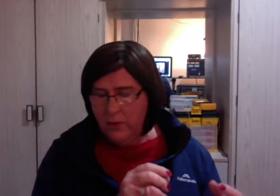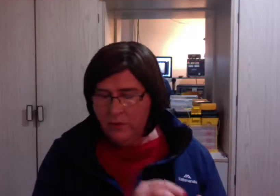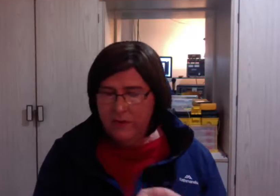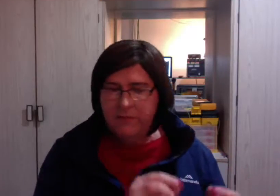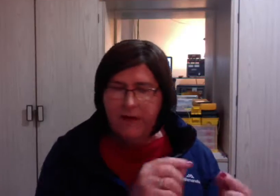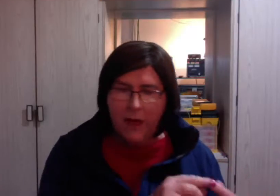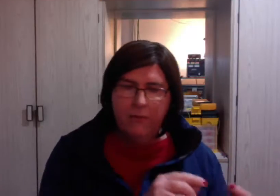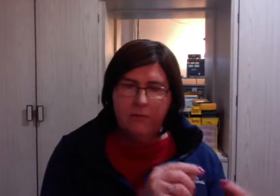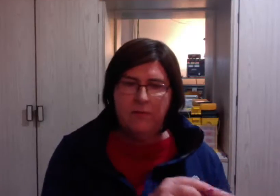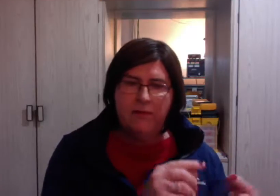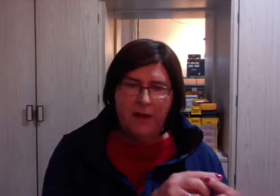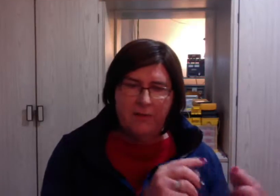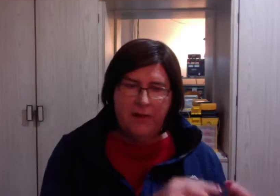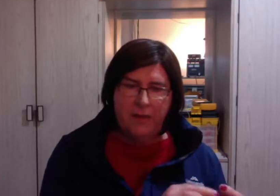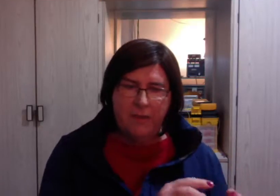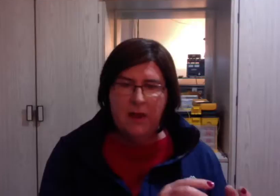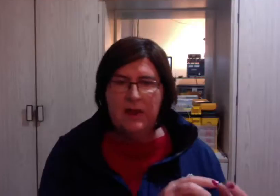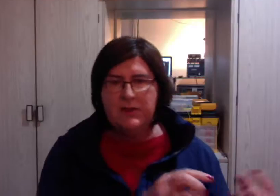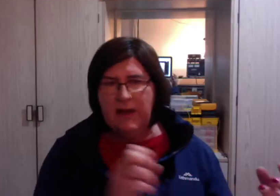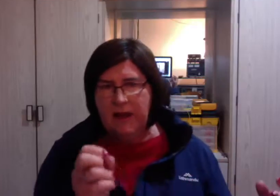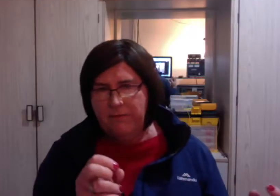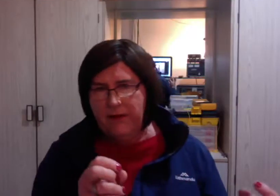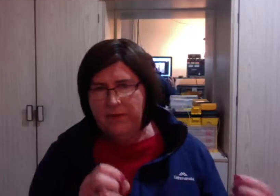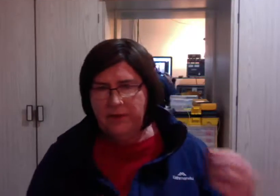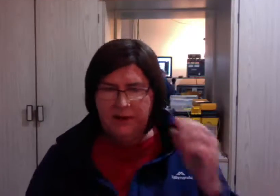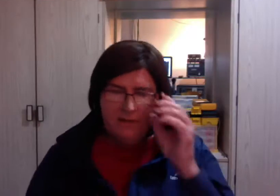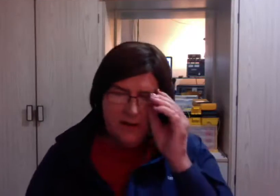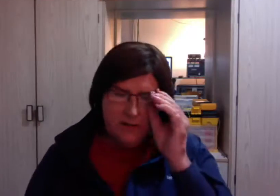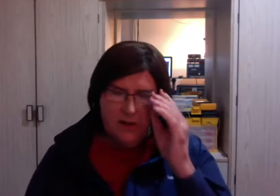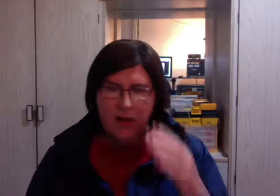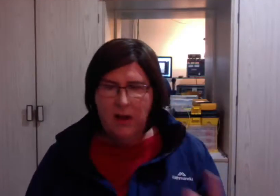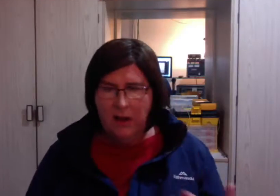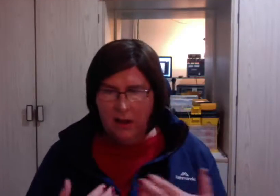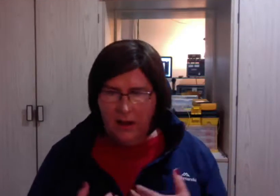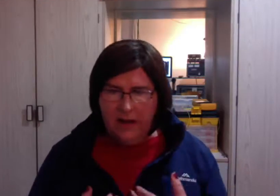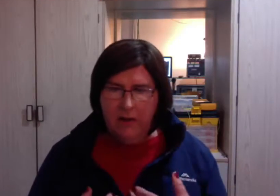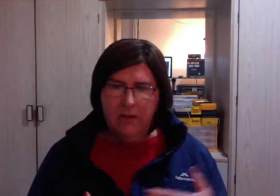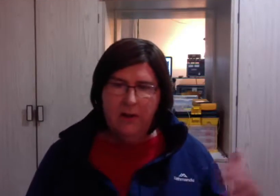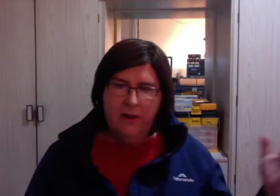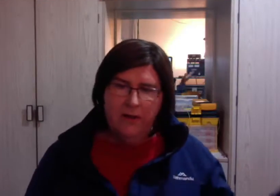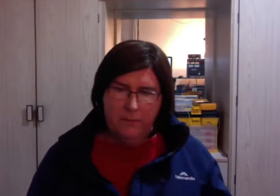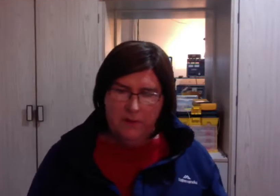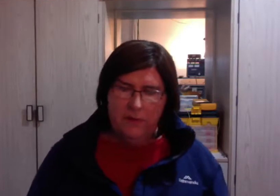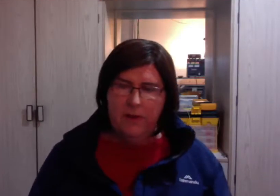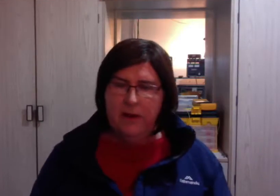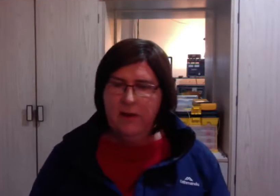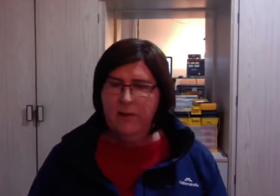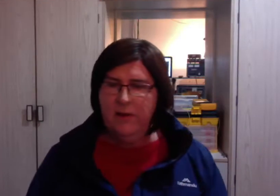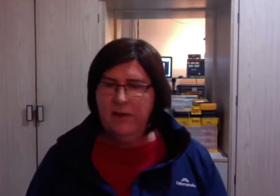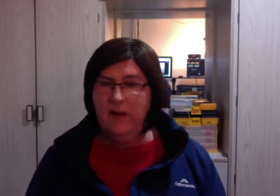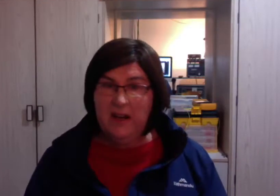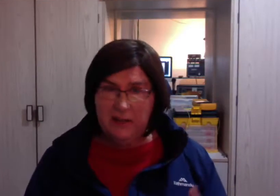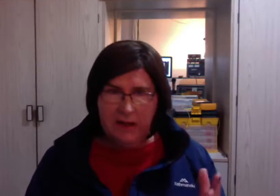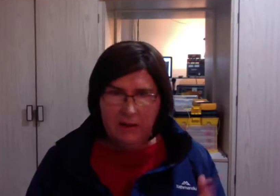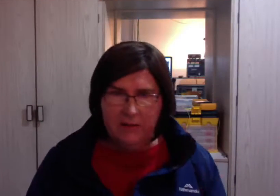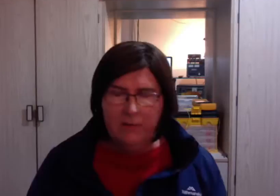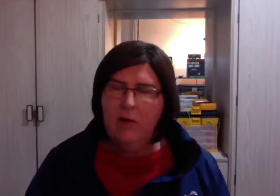removes the valve from the valve stem to allow faster deflation. I carry one of those. Misty will be carrying one of those. I actually carry several of